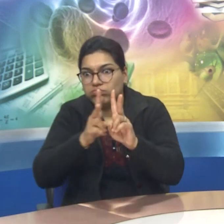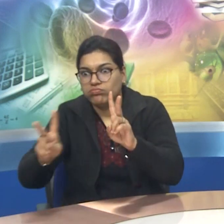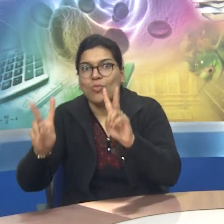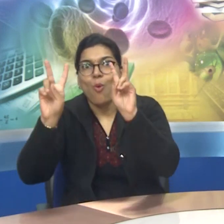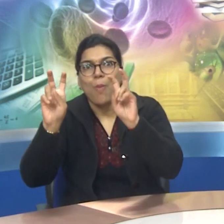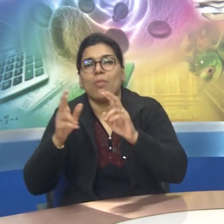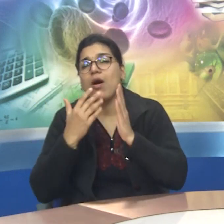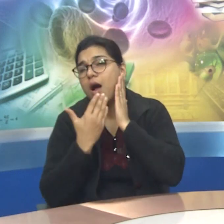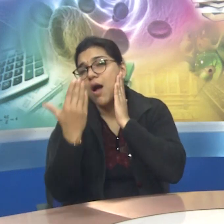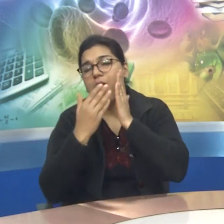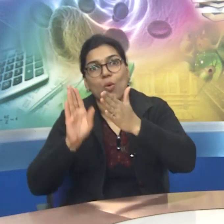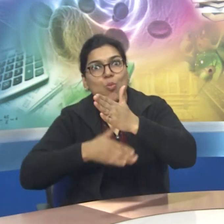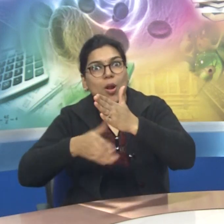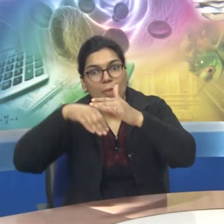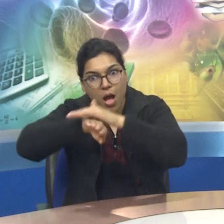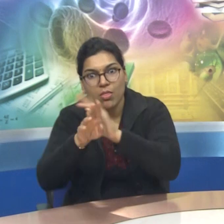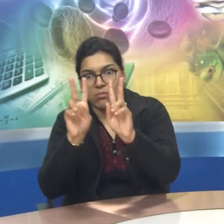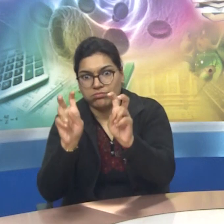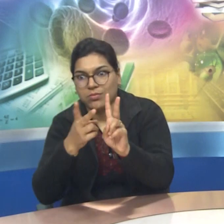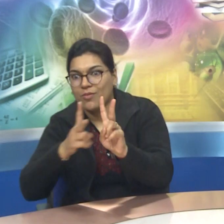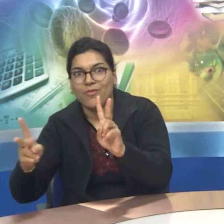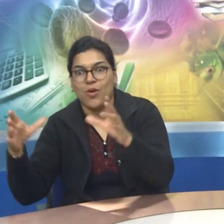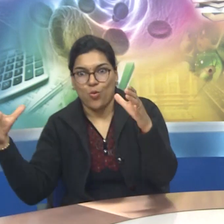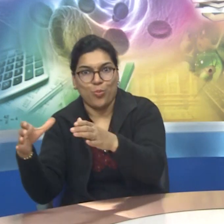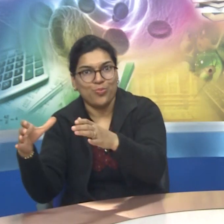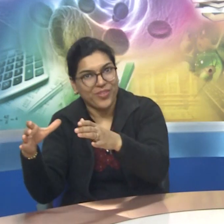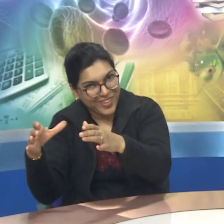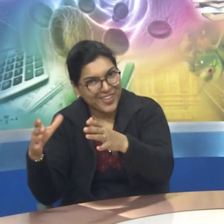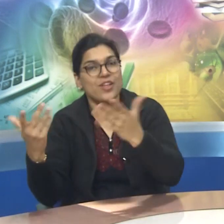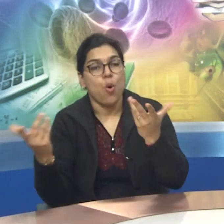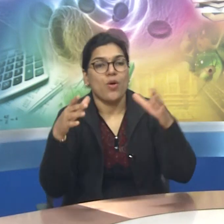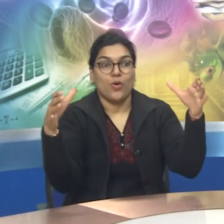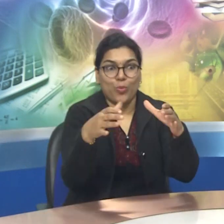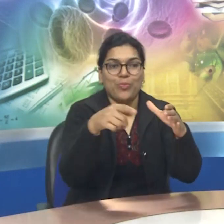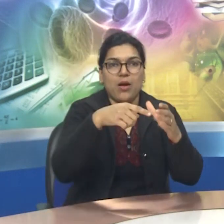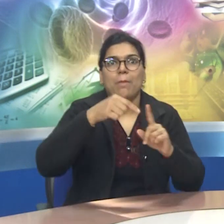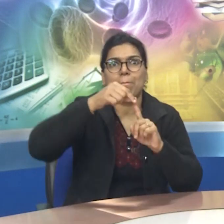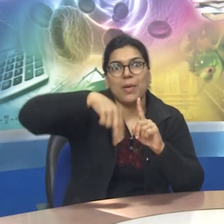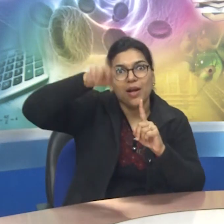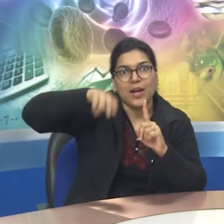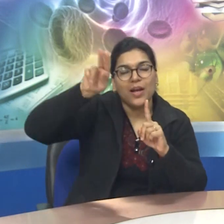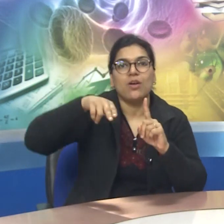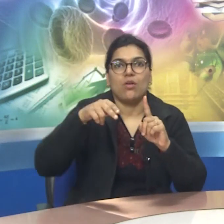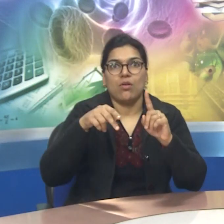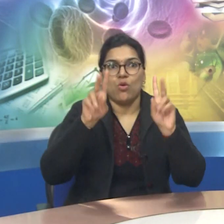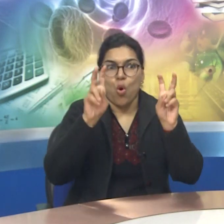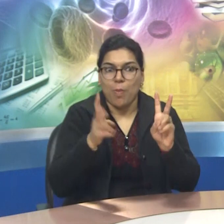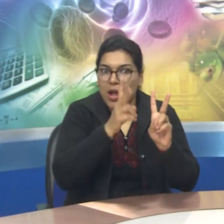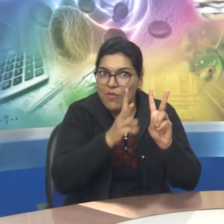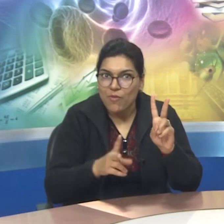select the books easily from the respective shelves. And the fourth law, therefore, calls